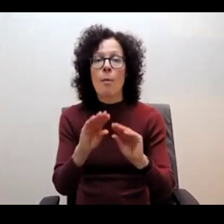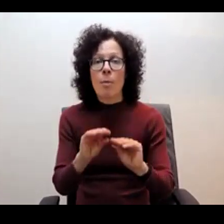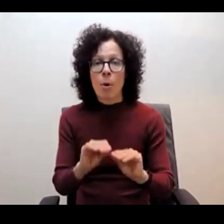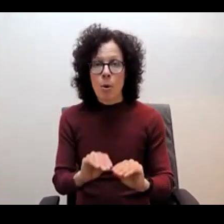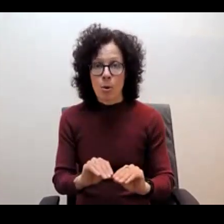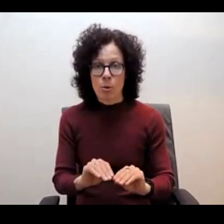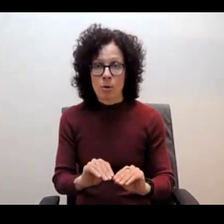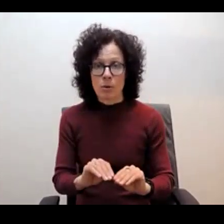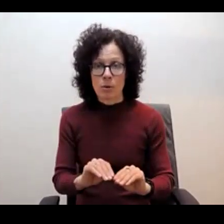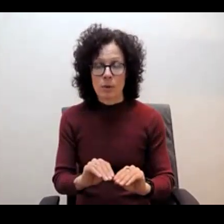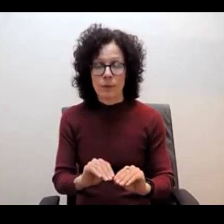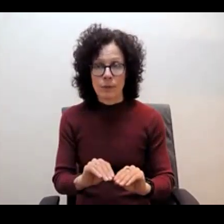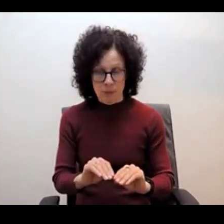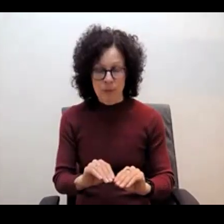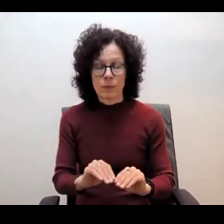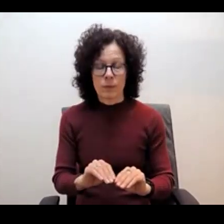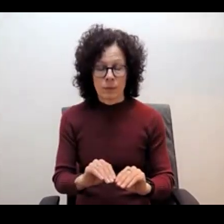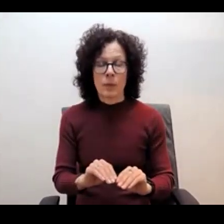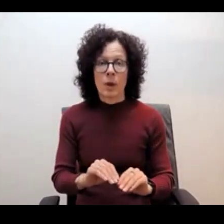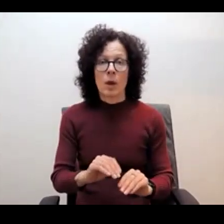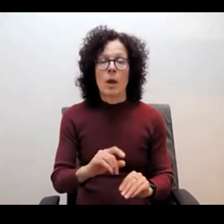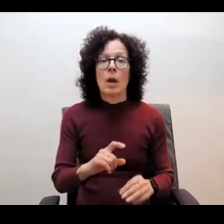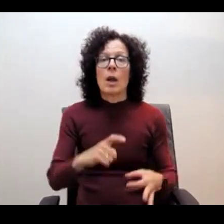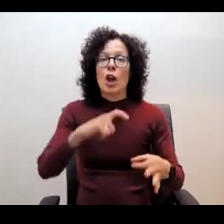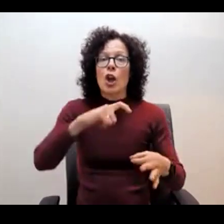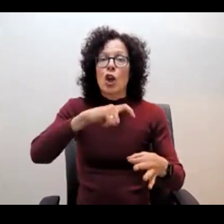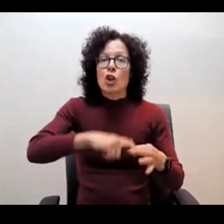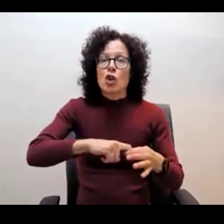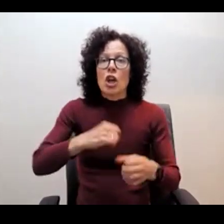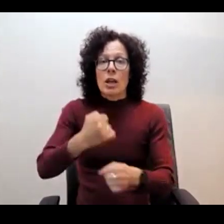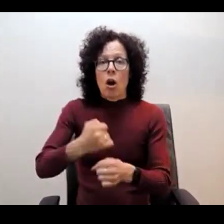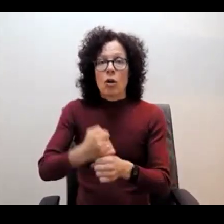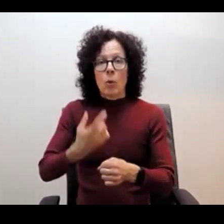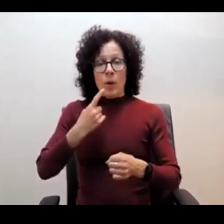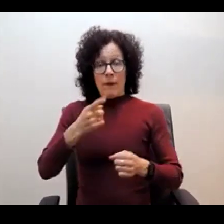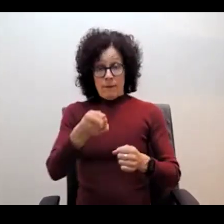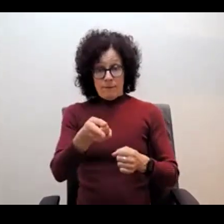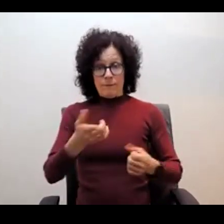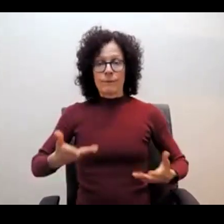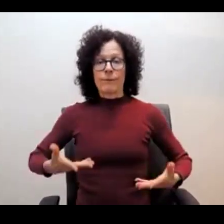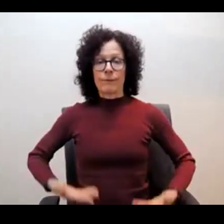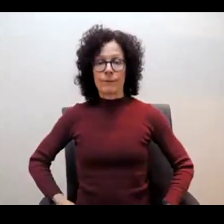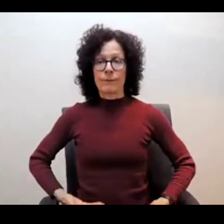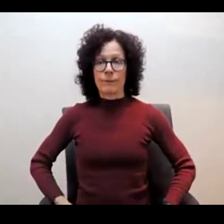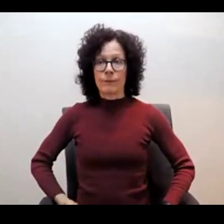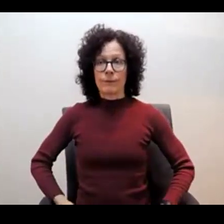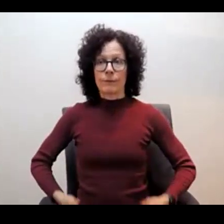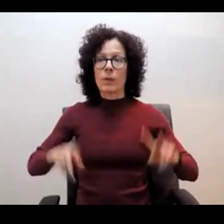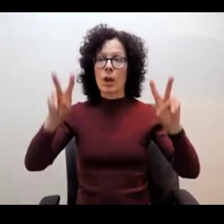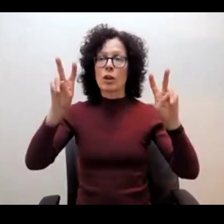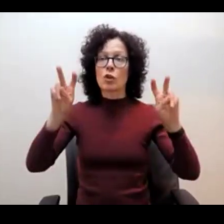In Qigong, we have this posture with the hands by the hips. And it's called